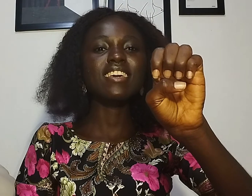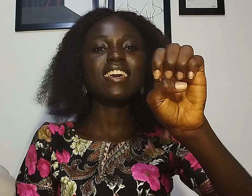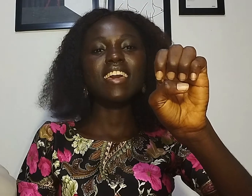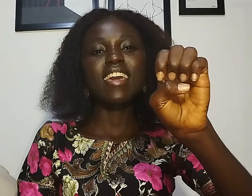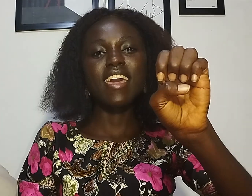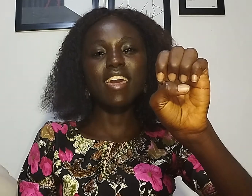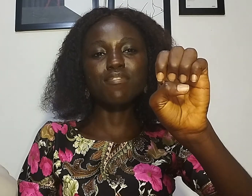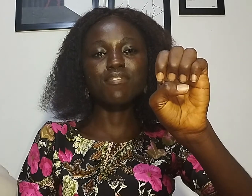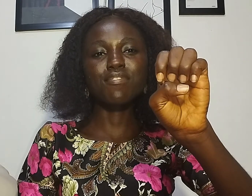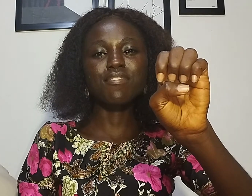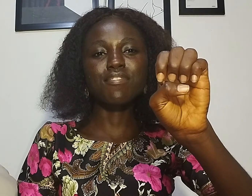F.